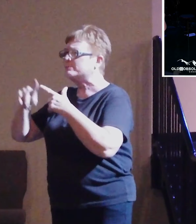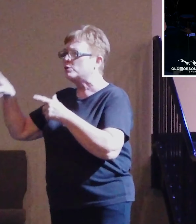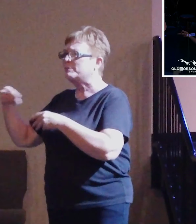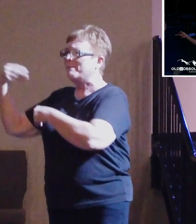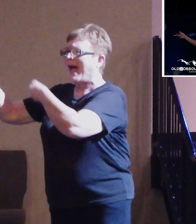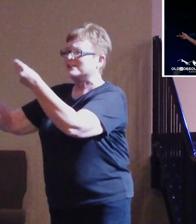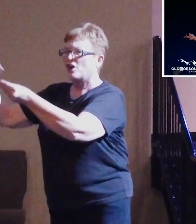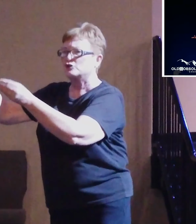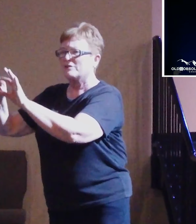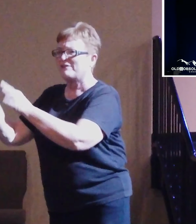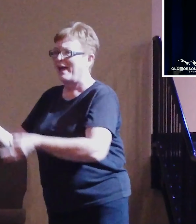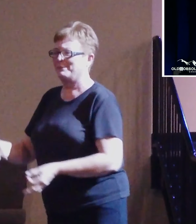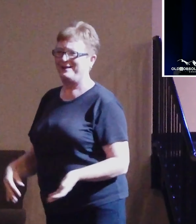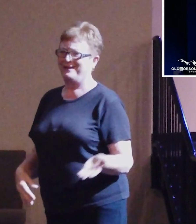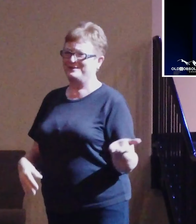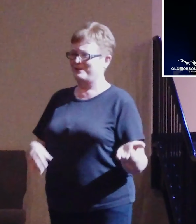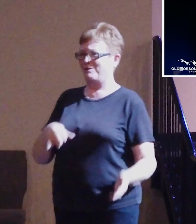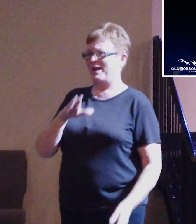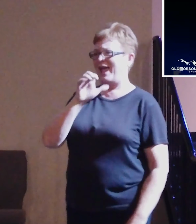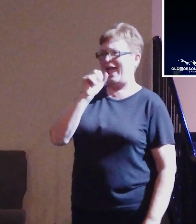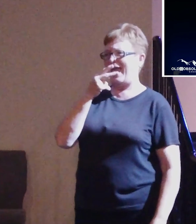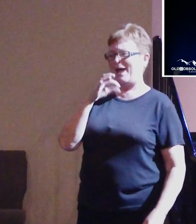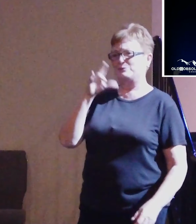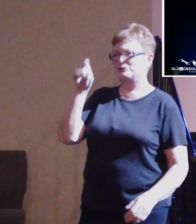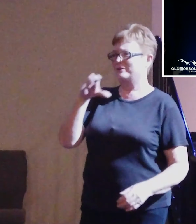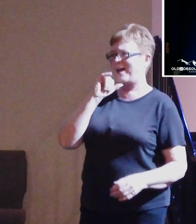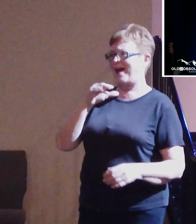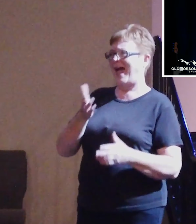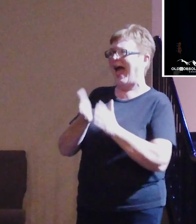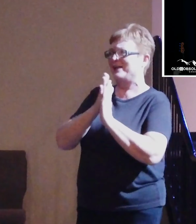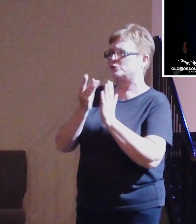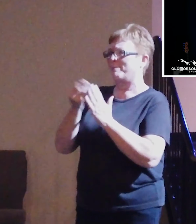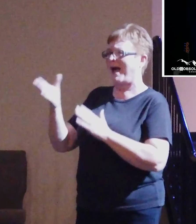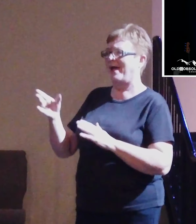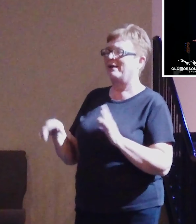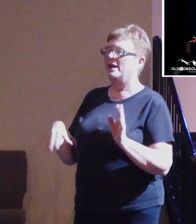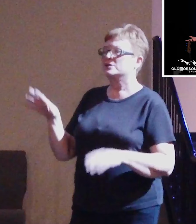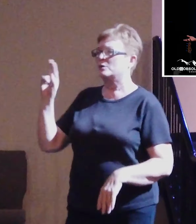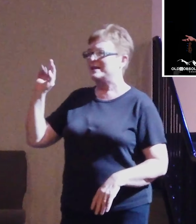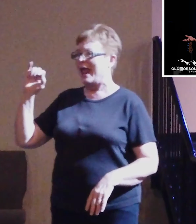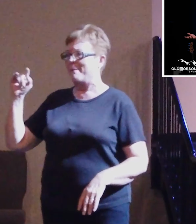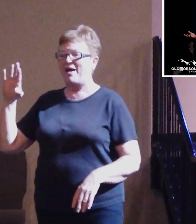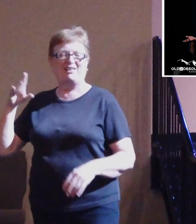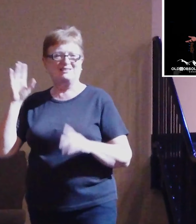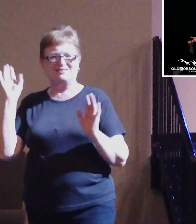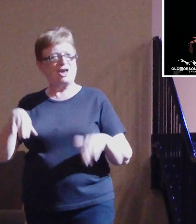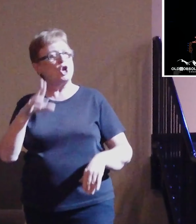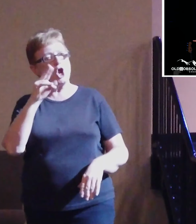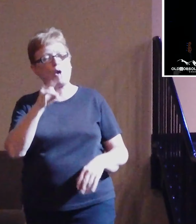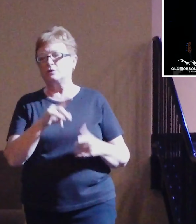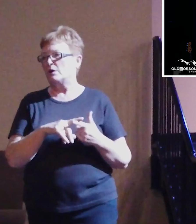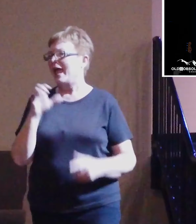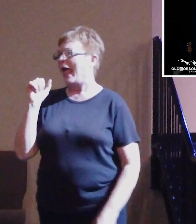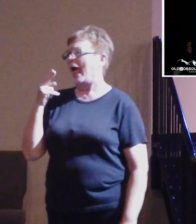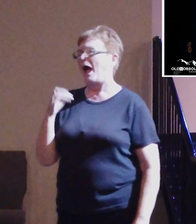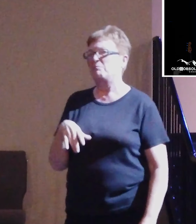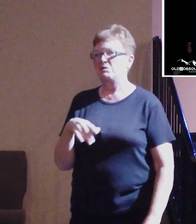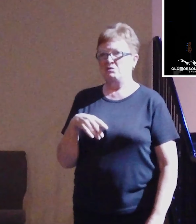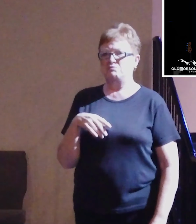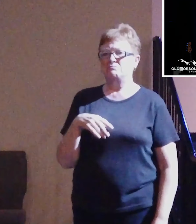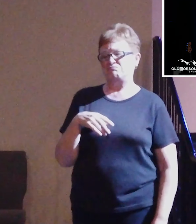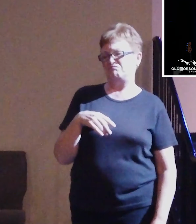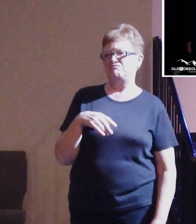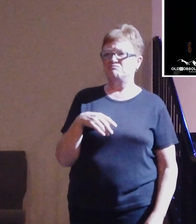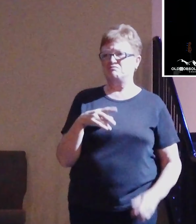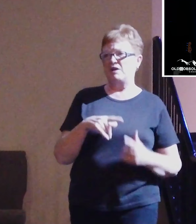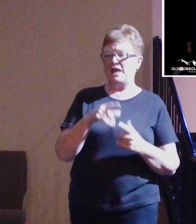he's breaking other laws by asking him. But nevertheless, Naboth says no. Ahab goes back, starts pouting. Him and his wife concoct